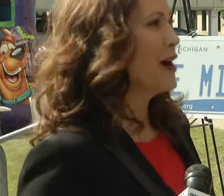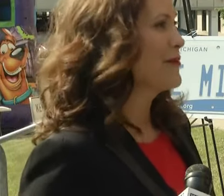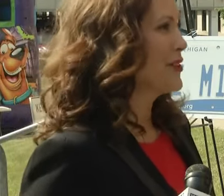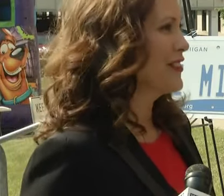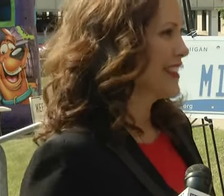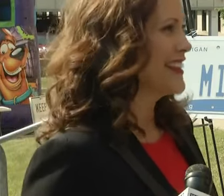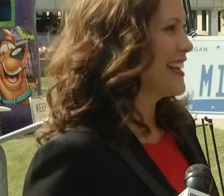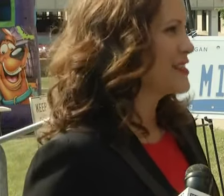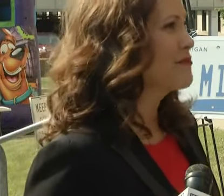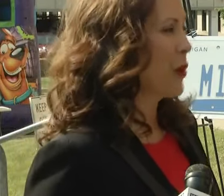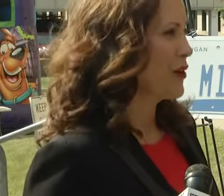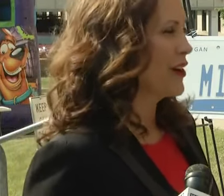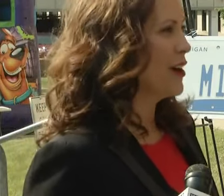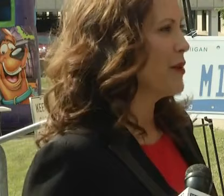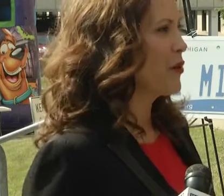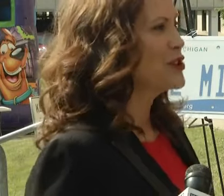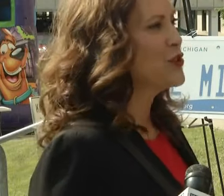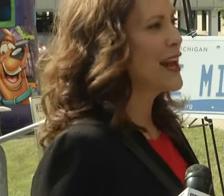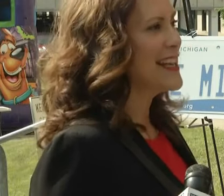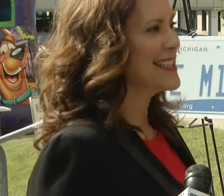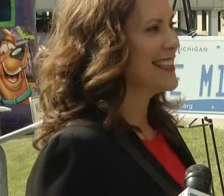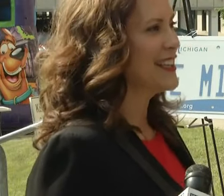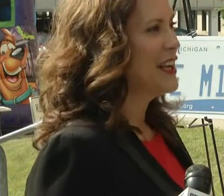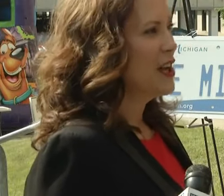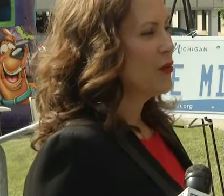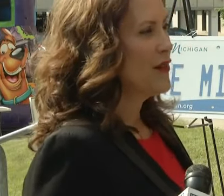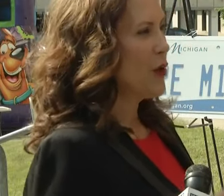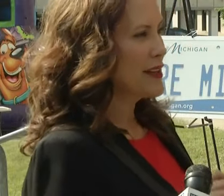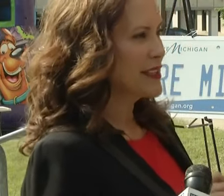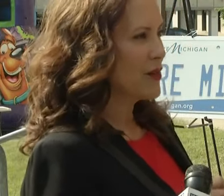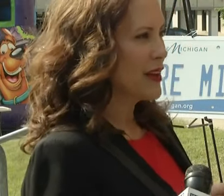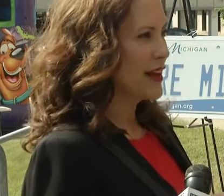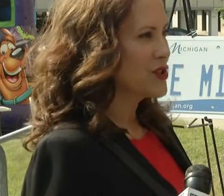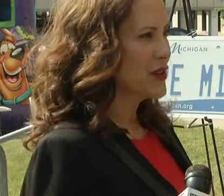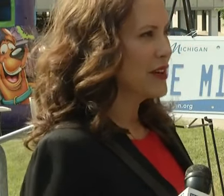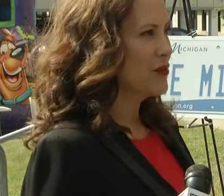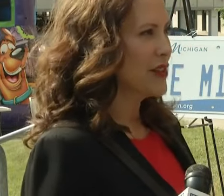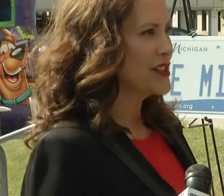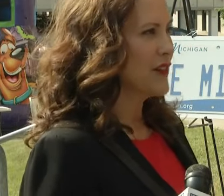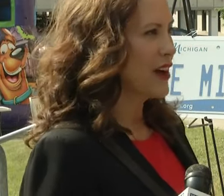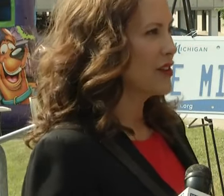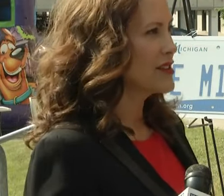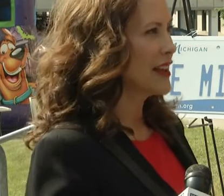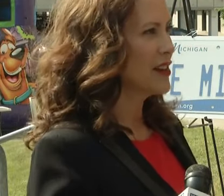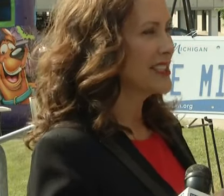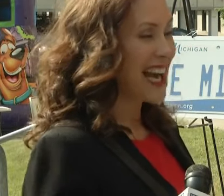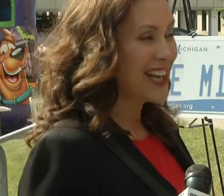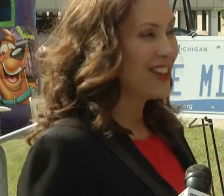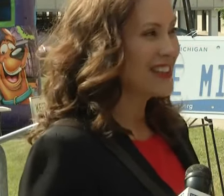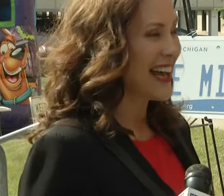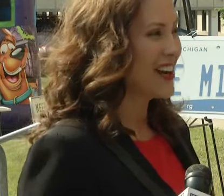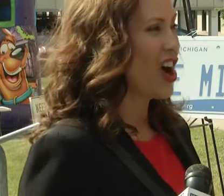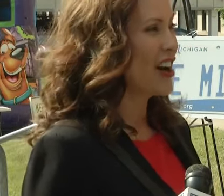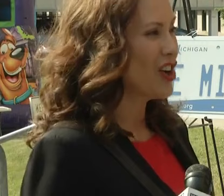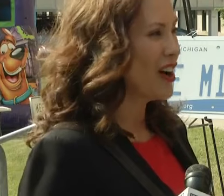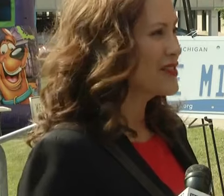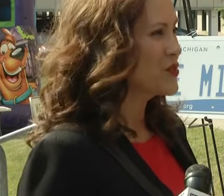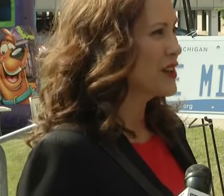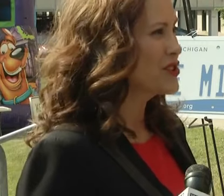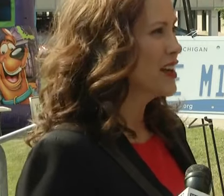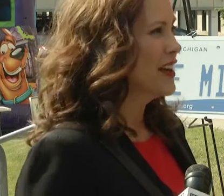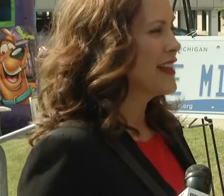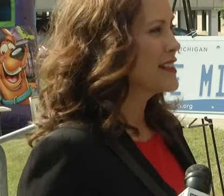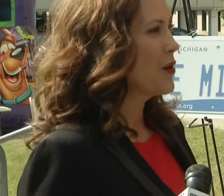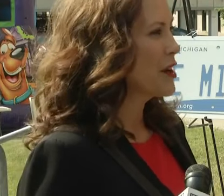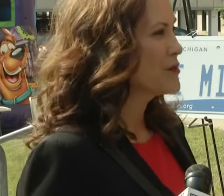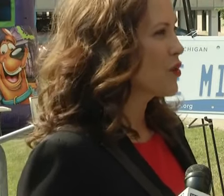want to drop the last protocol, but we're 2 days in. We've always said we got to treat with this virus like a dial, not an on and off